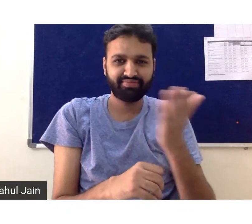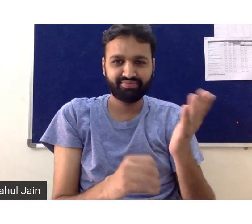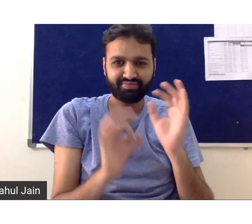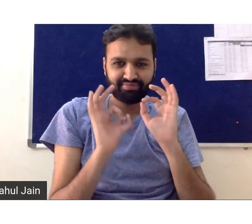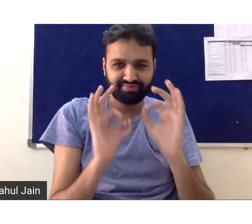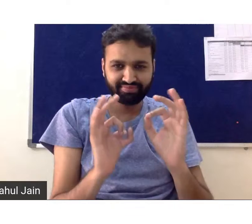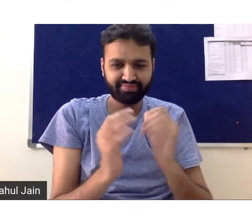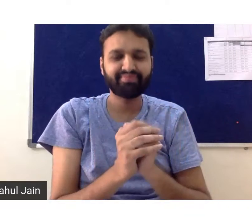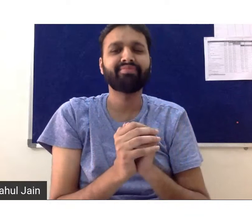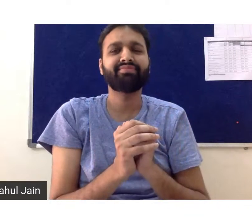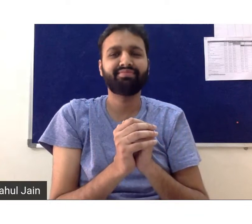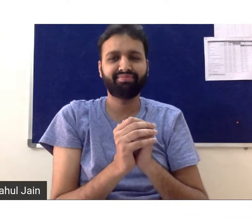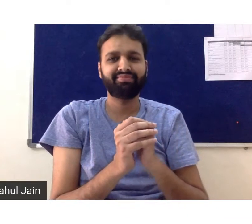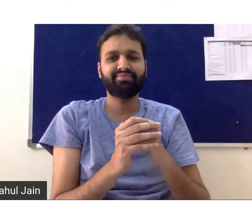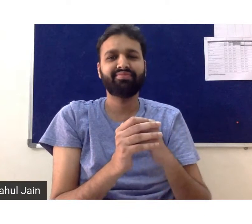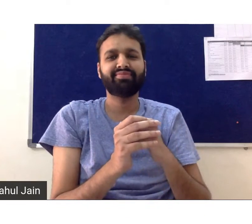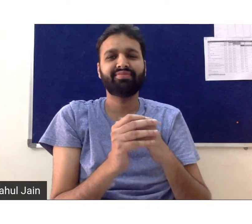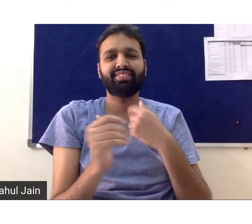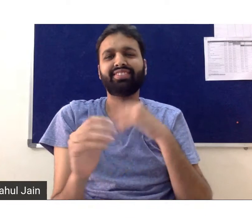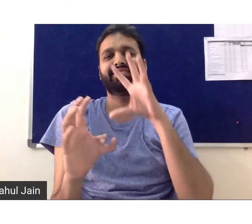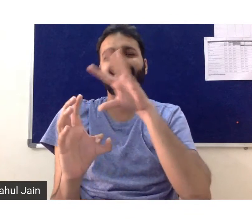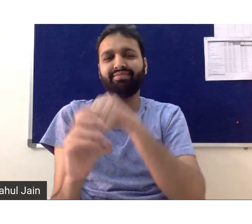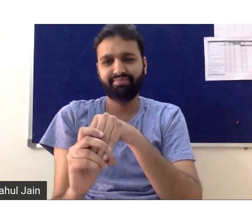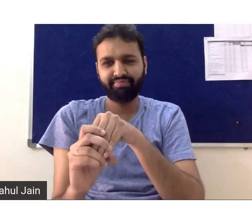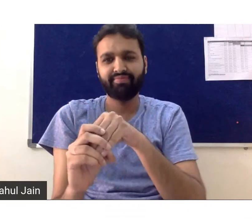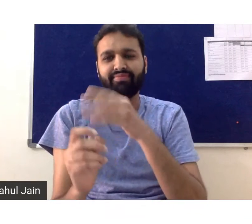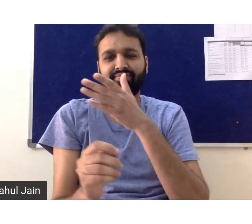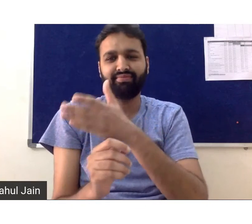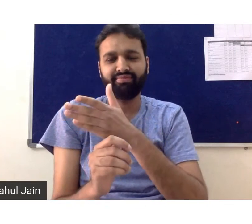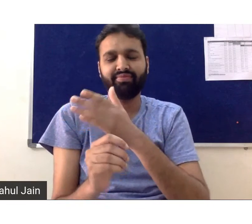Great. Hello to everyone.